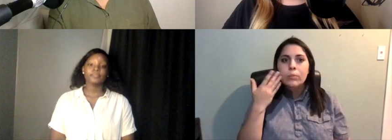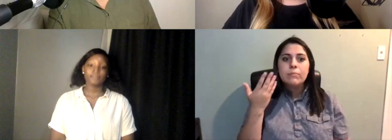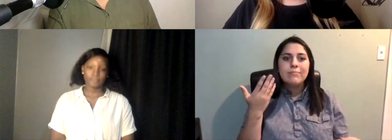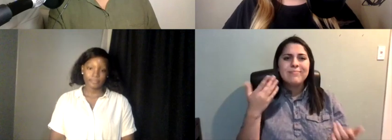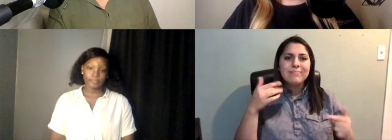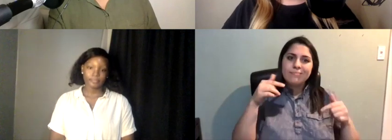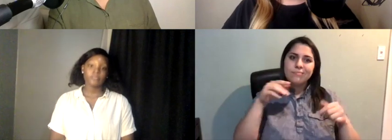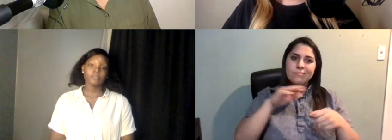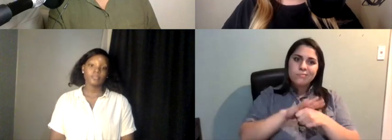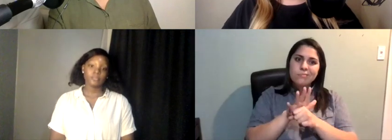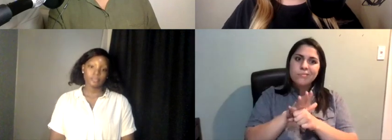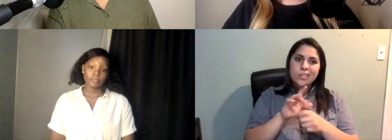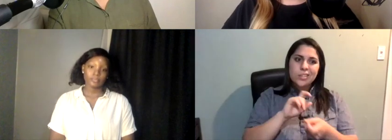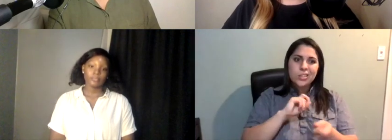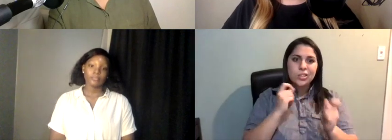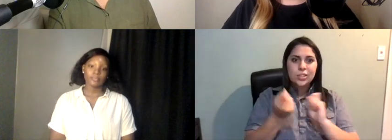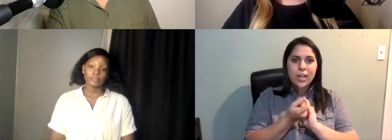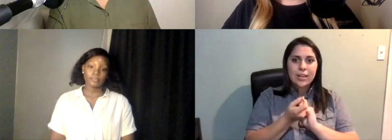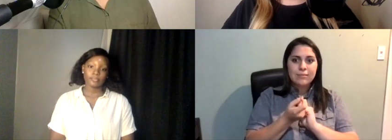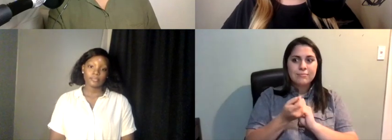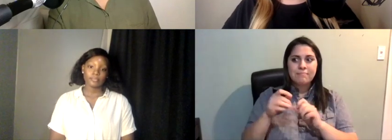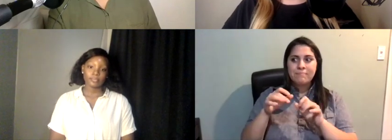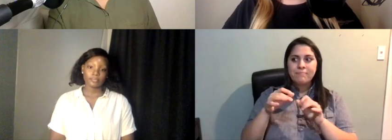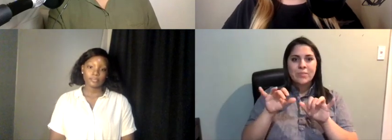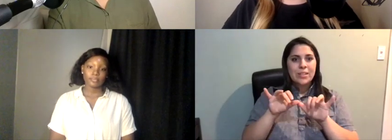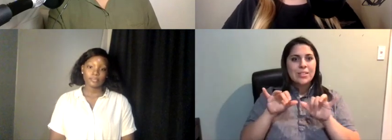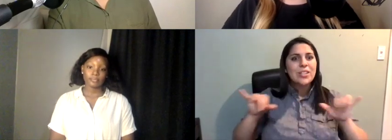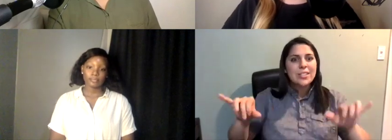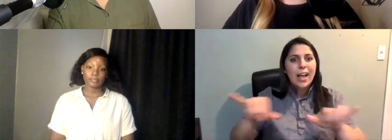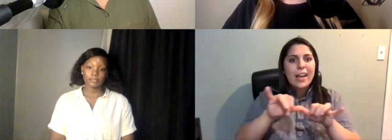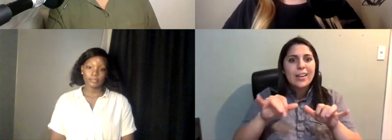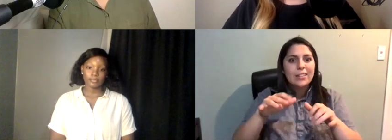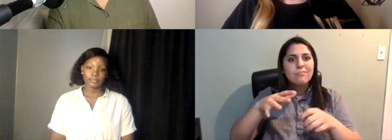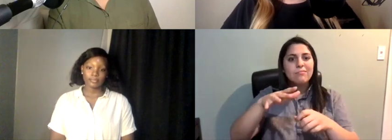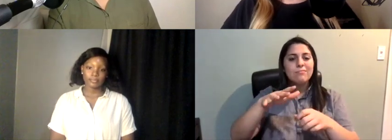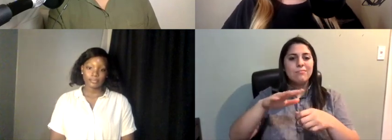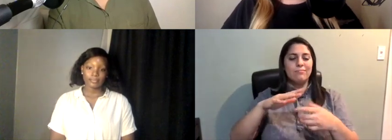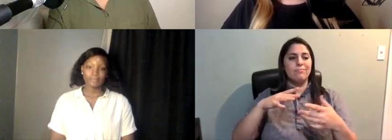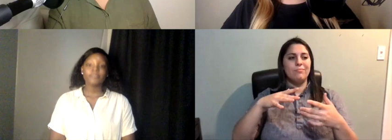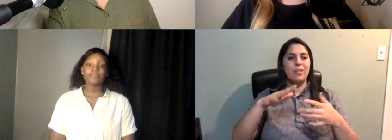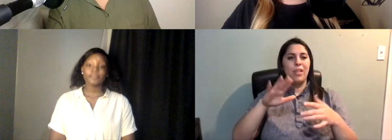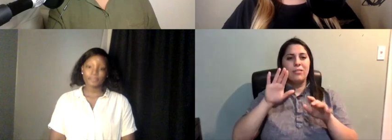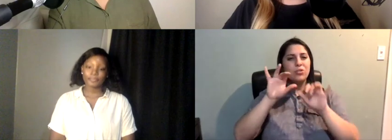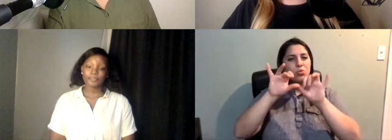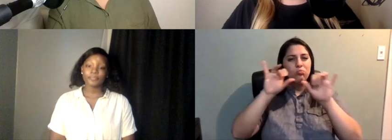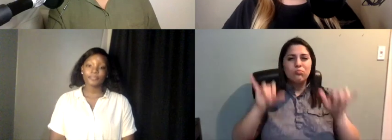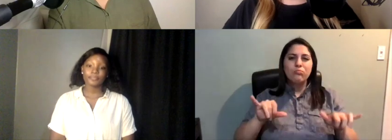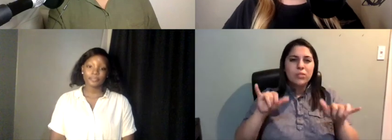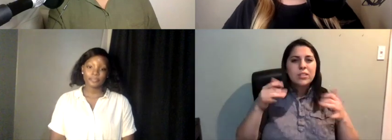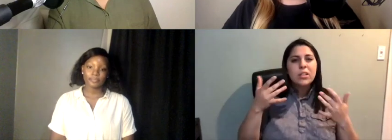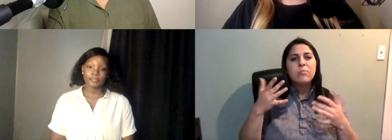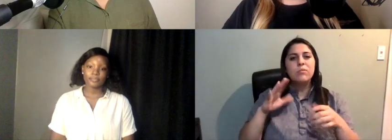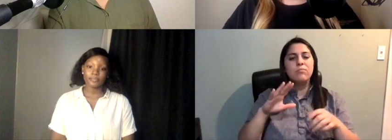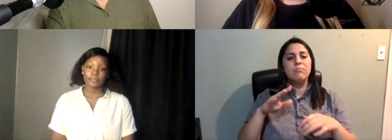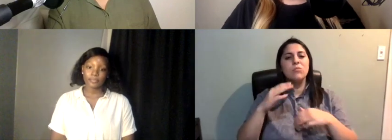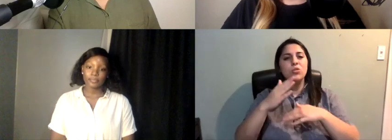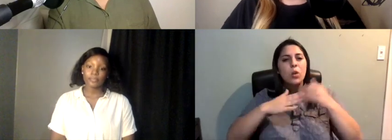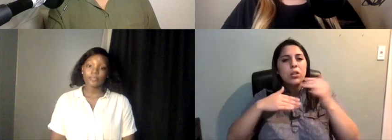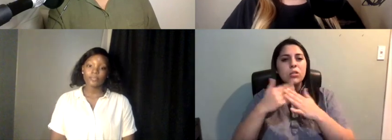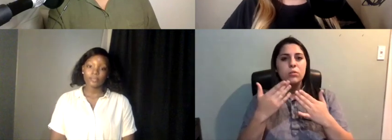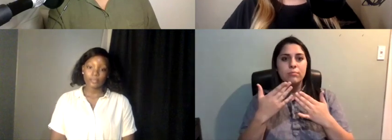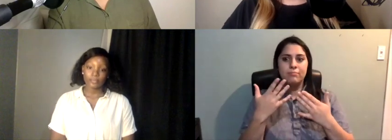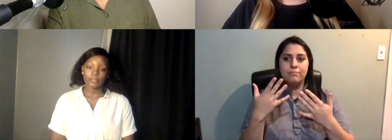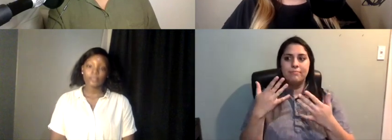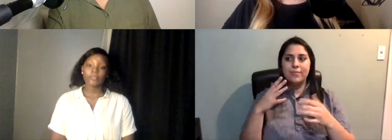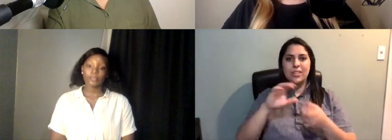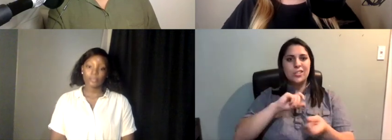societal structure and views around, you know, this idea. And so hopefully we'll see a shift in that because it's